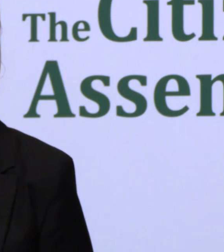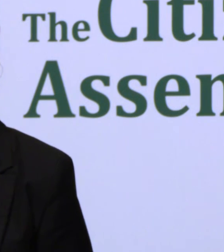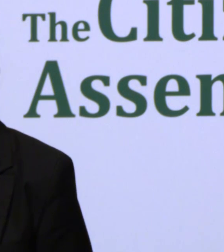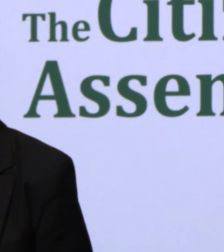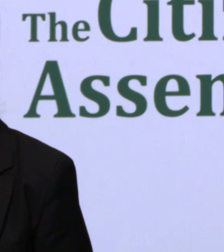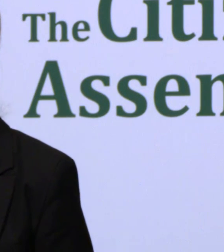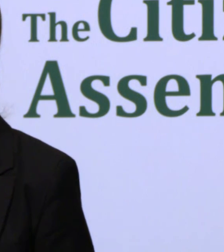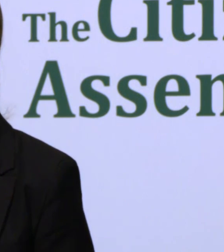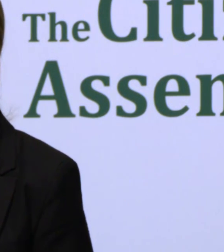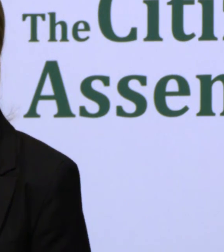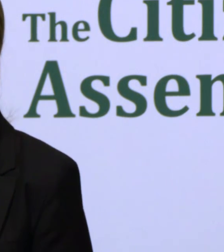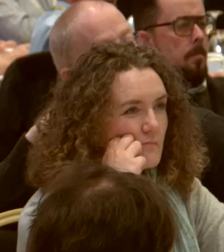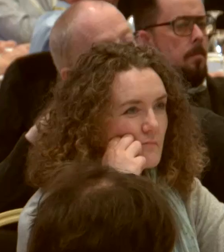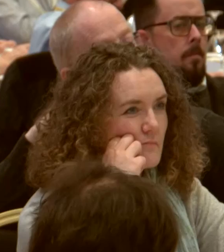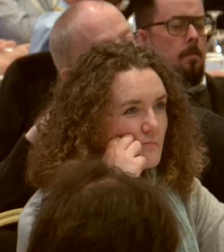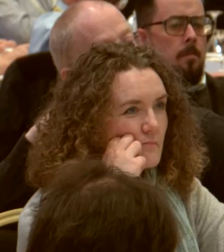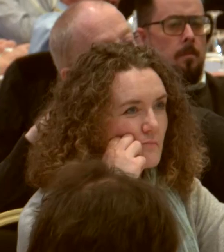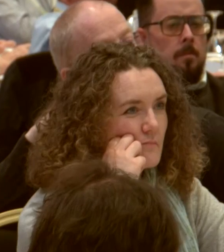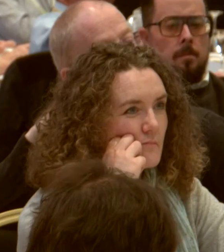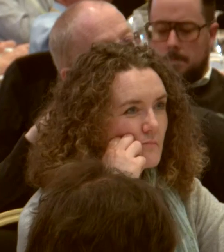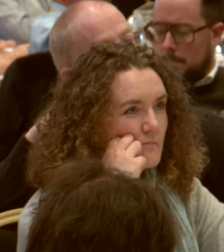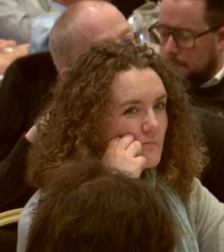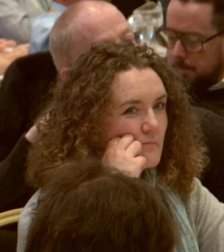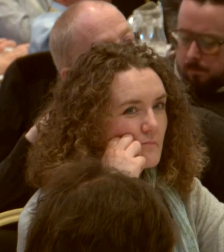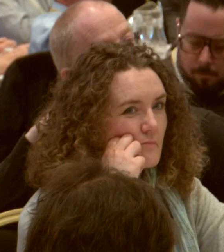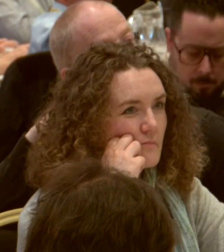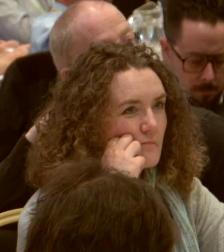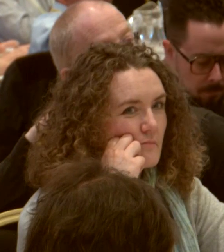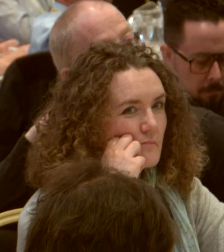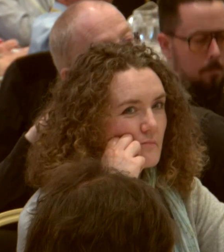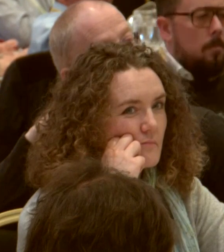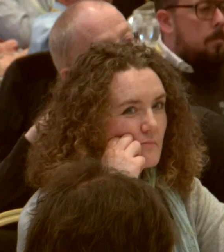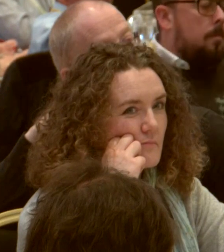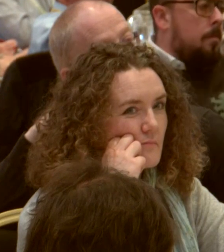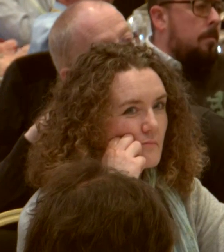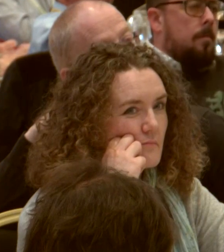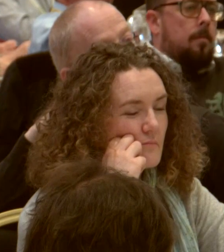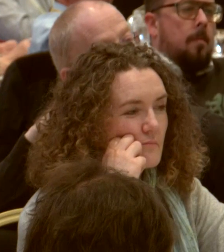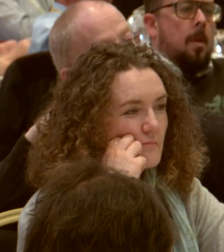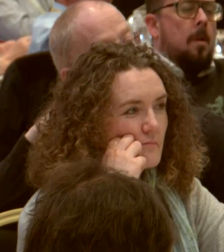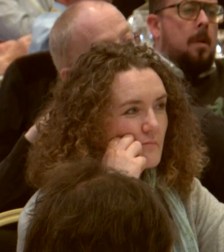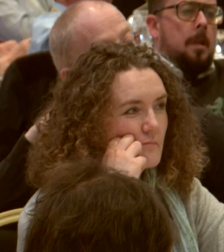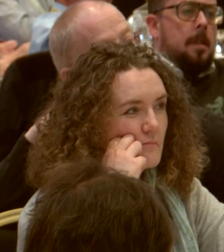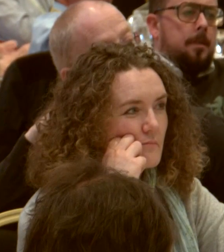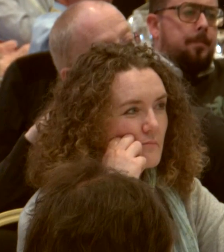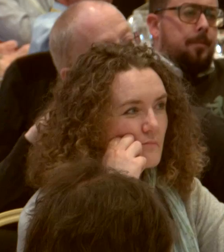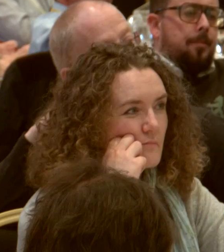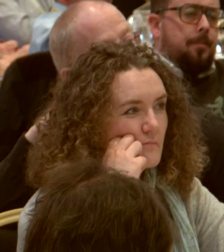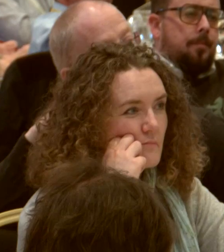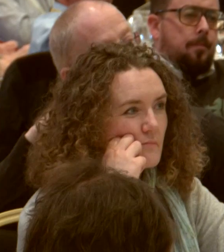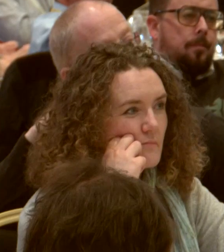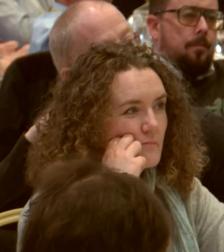useful tool, we hope, on the website. That, together with the submissions from the advocacy groups, and indeed all of the 13,000 submissions that